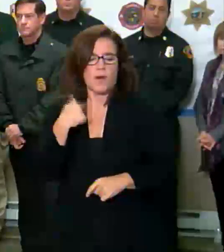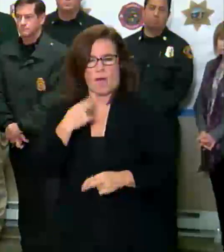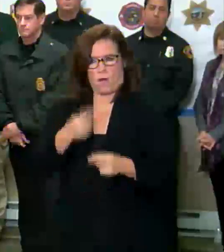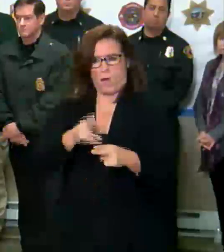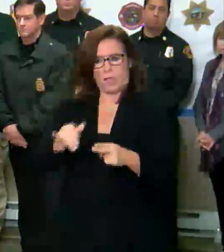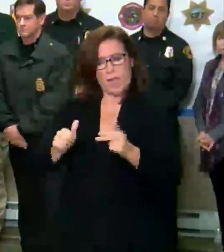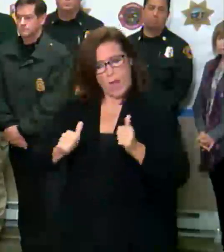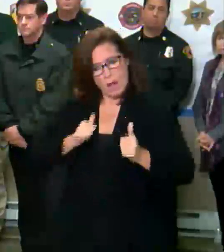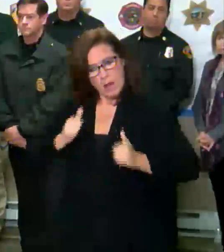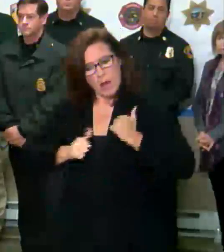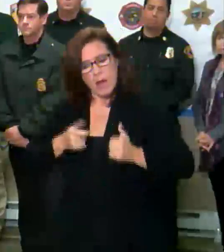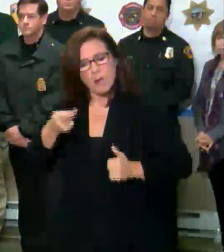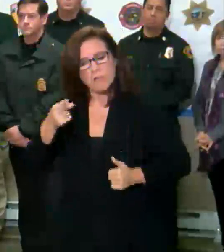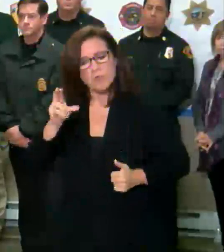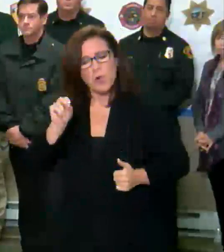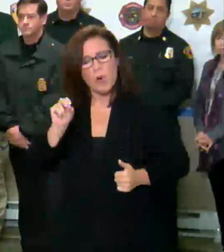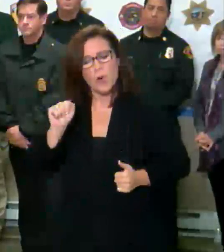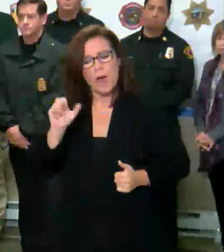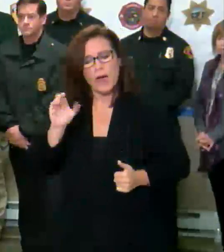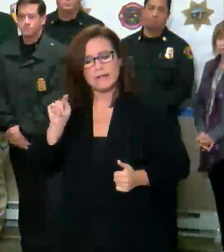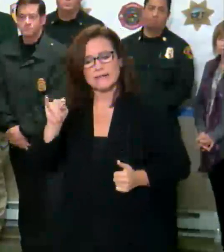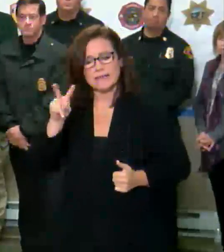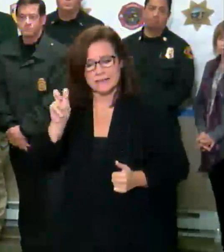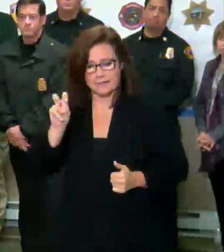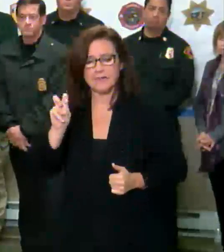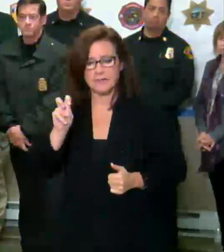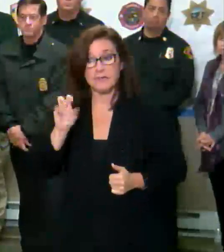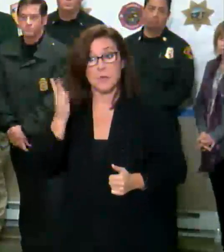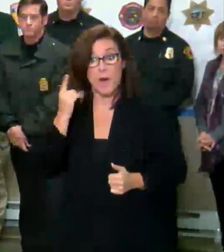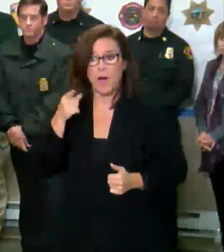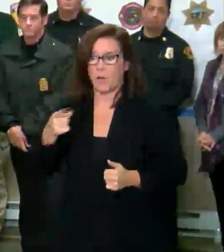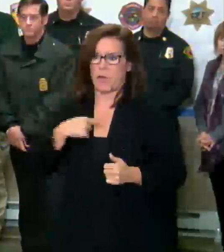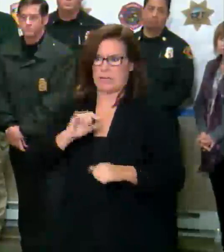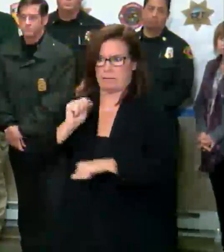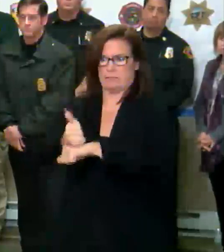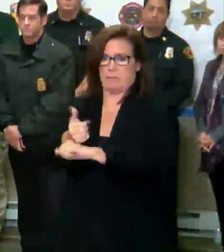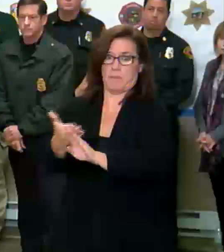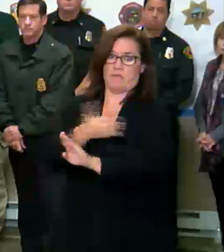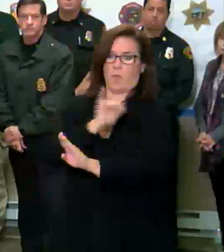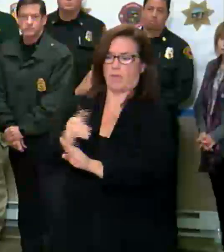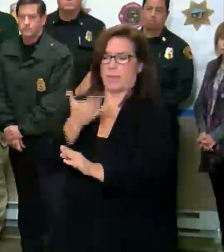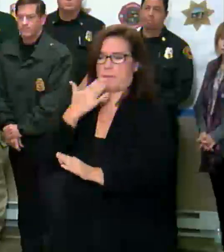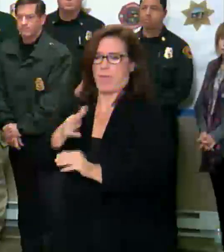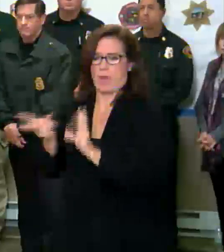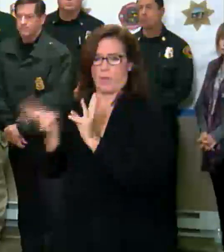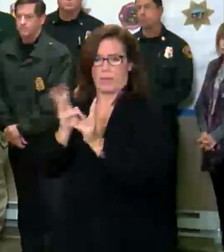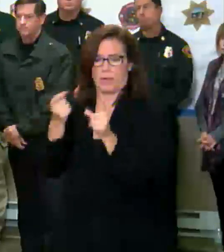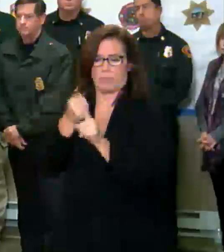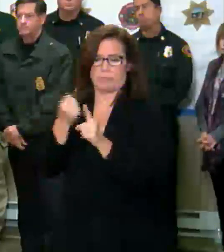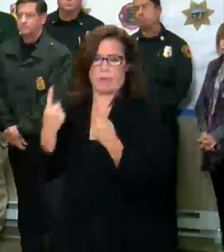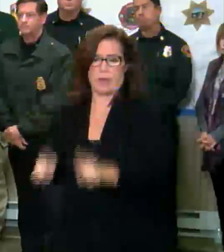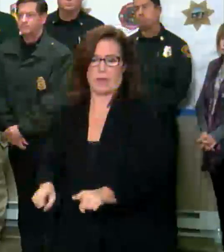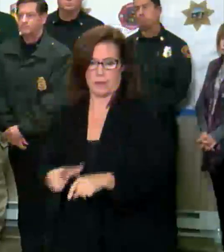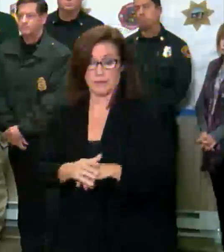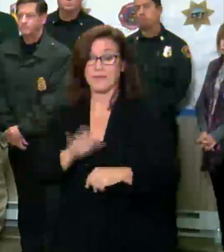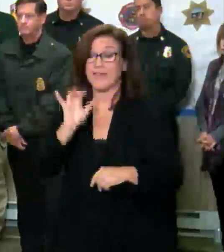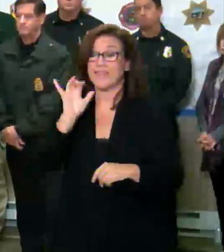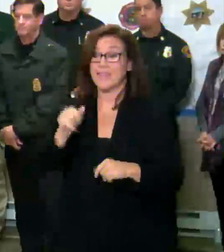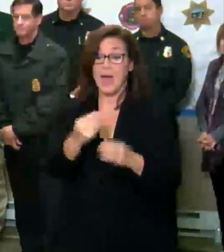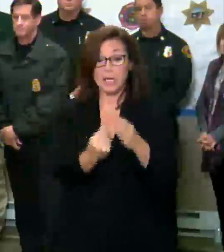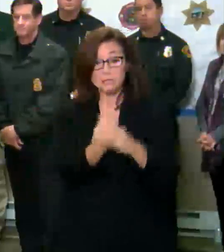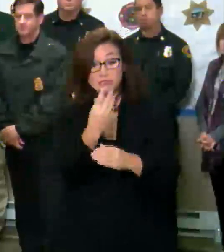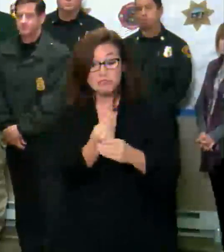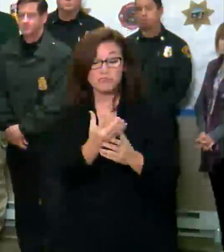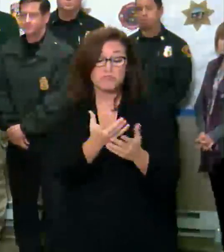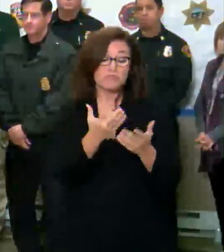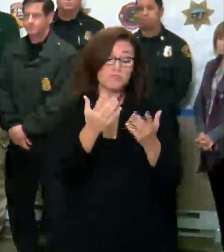that plan in effect before that really bad weather comes into effect, so that that fire will be, the vegetation will be removed before the fire has a